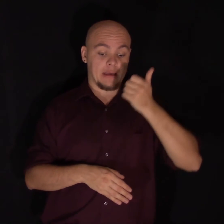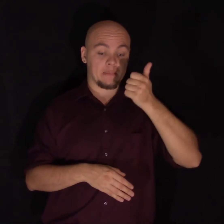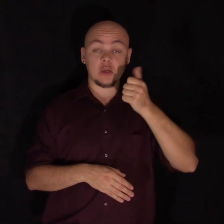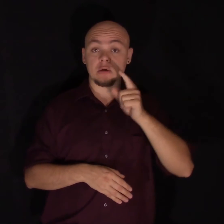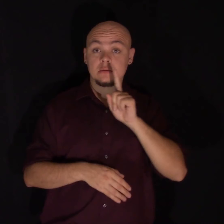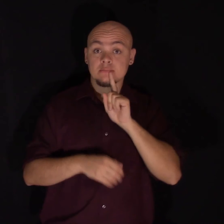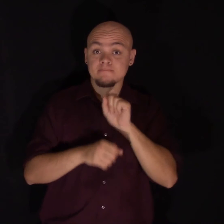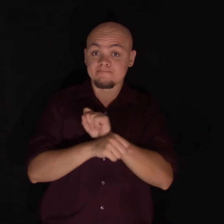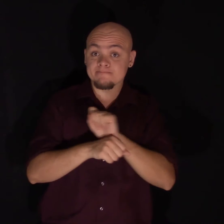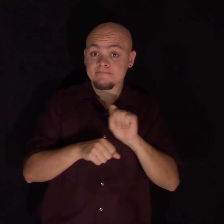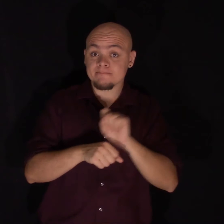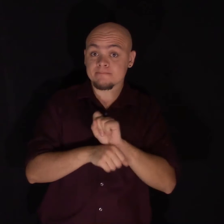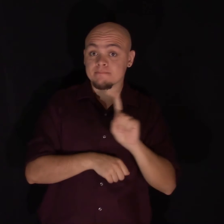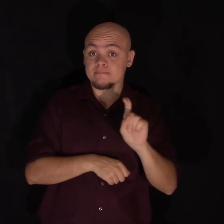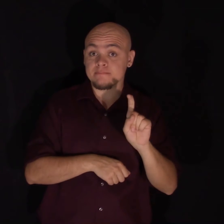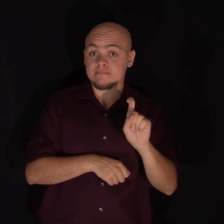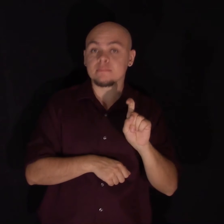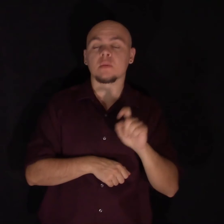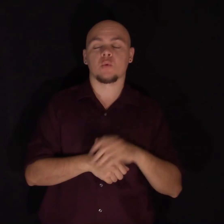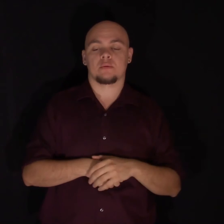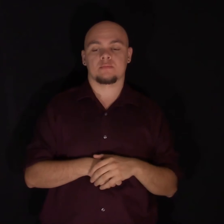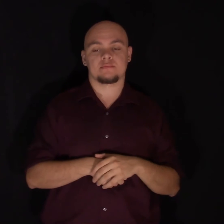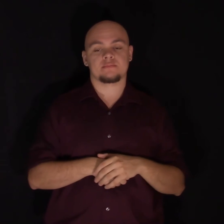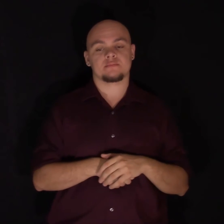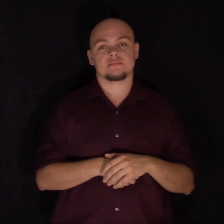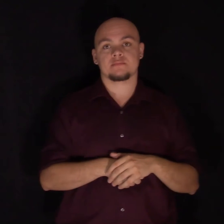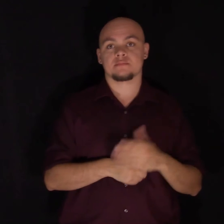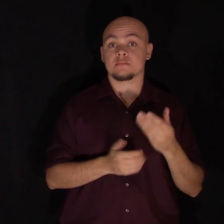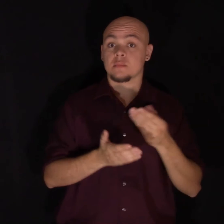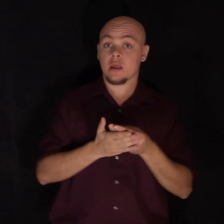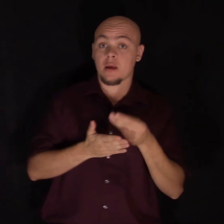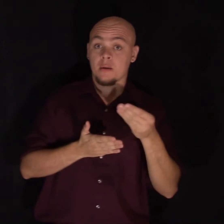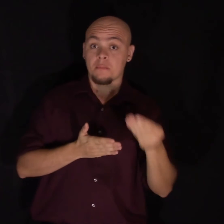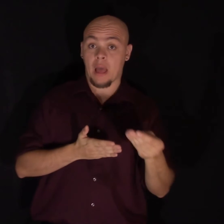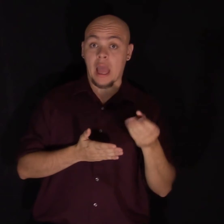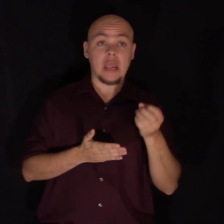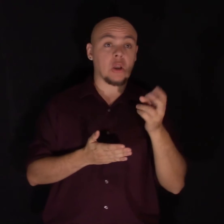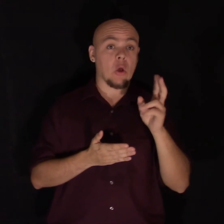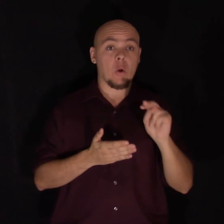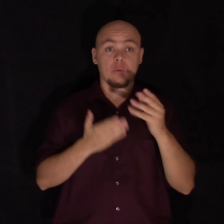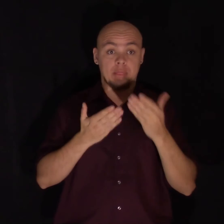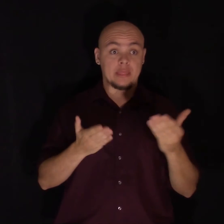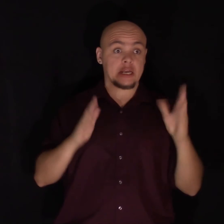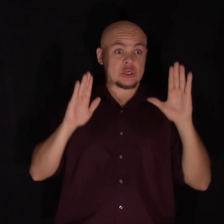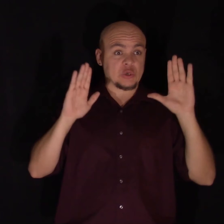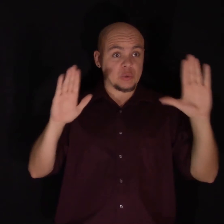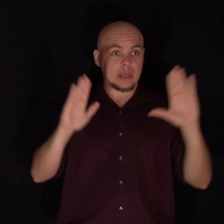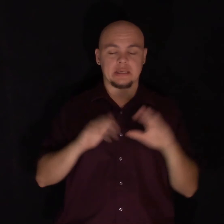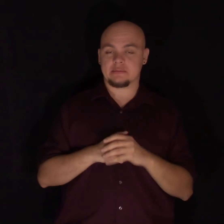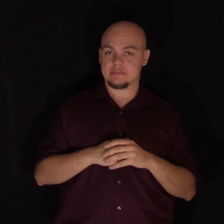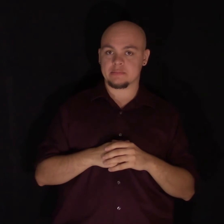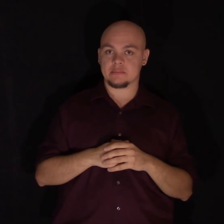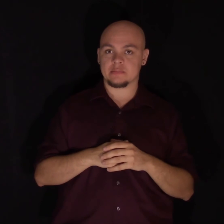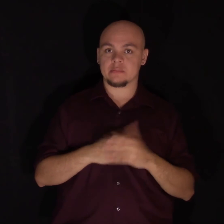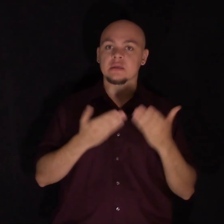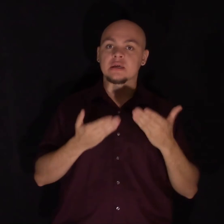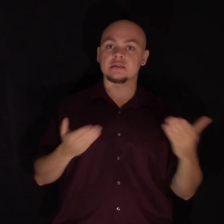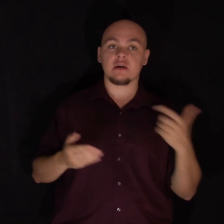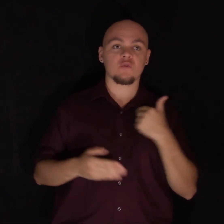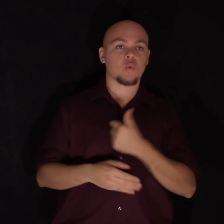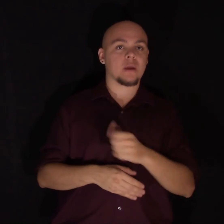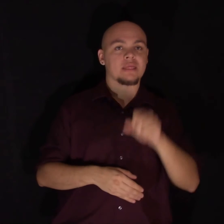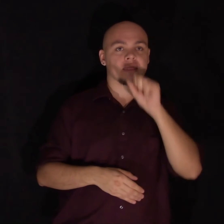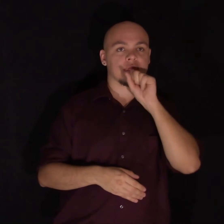Truly? By all means, we should buy and own some great stuff, but we want stuff that we're going to love